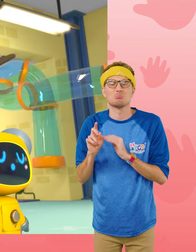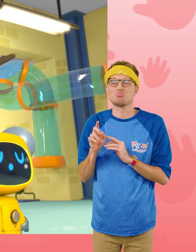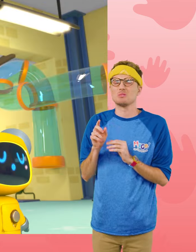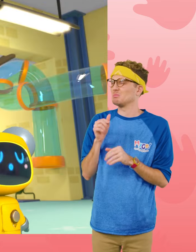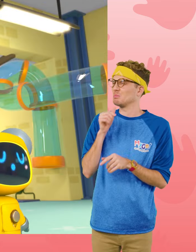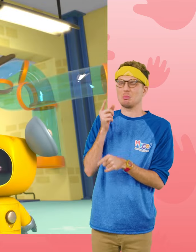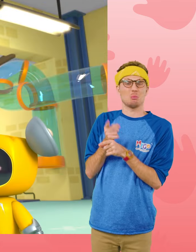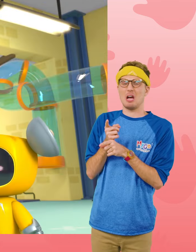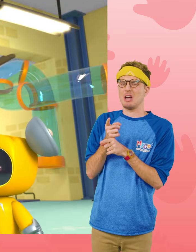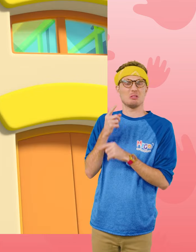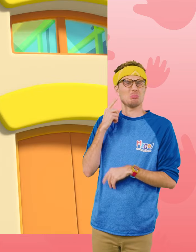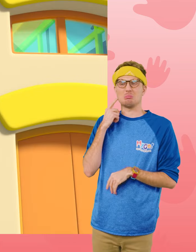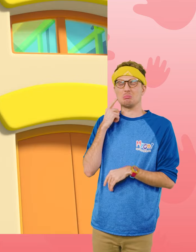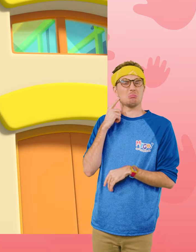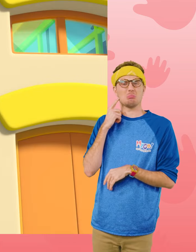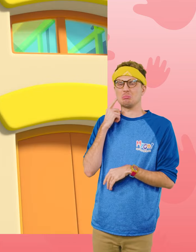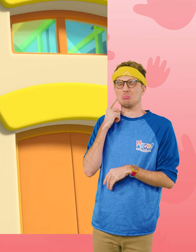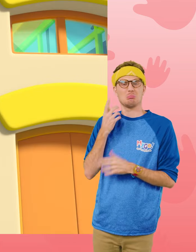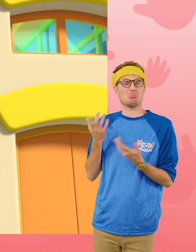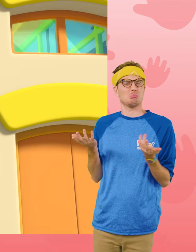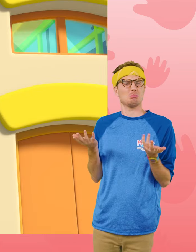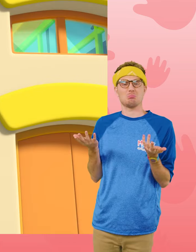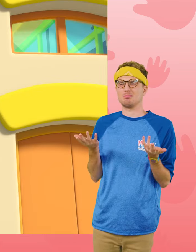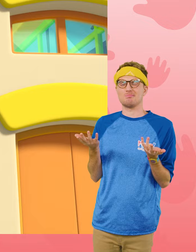That's not right.